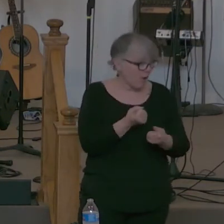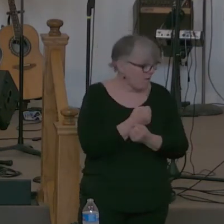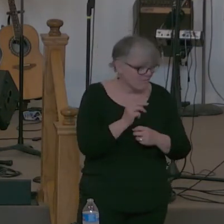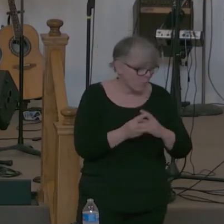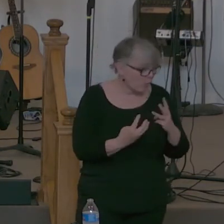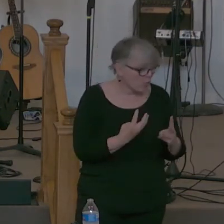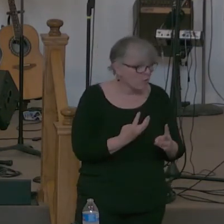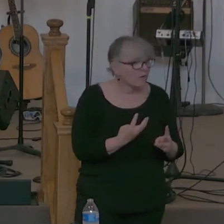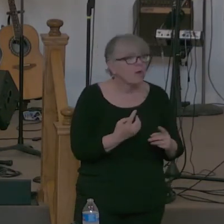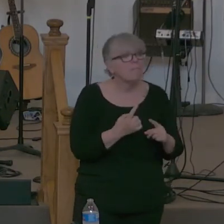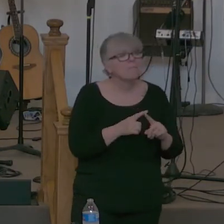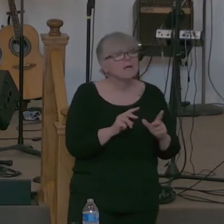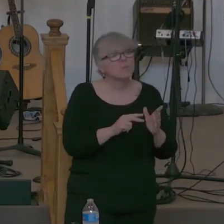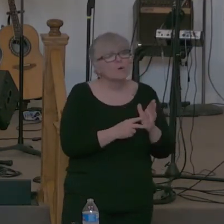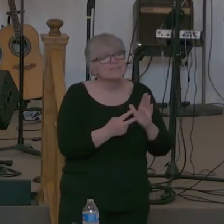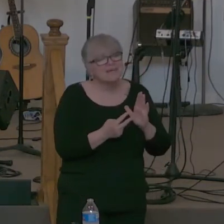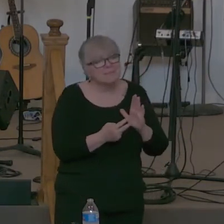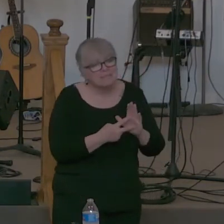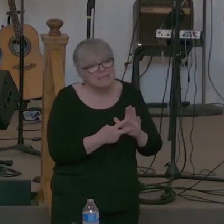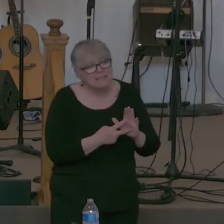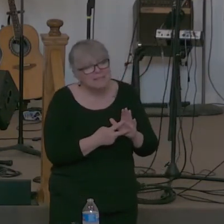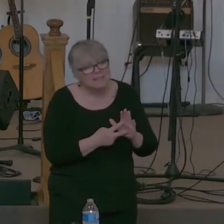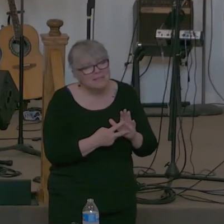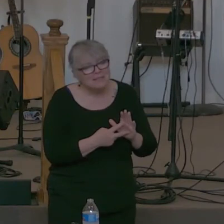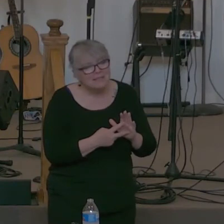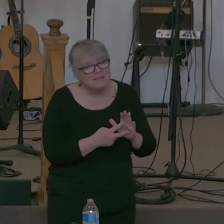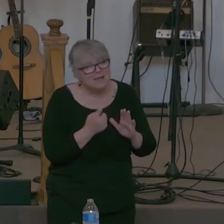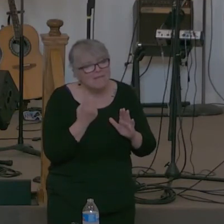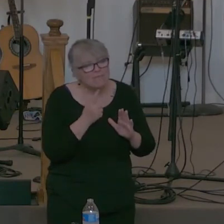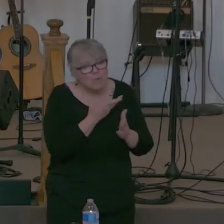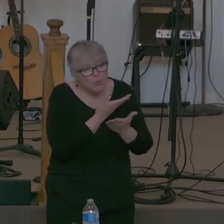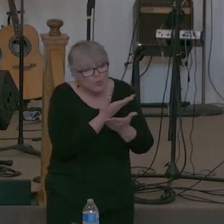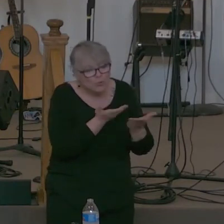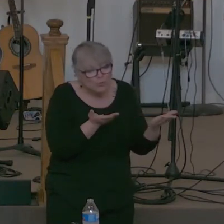But what does that really mean to you?